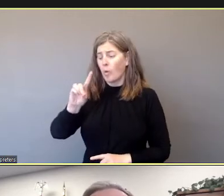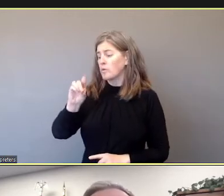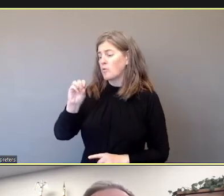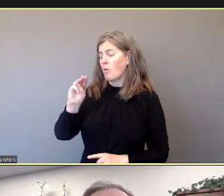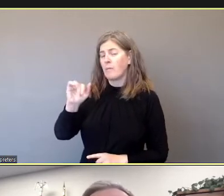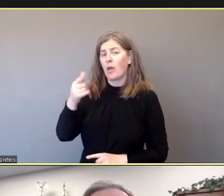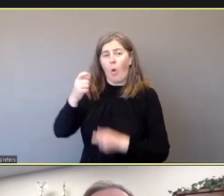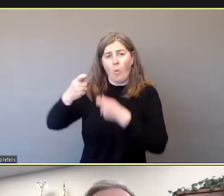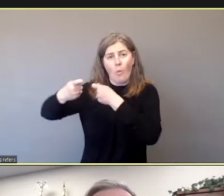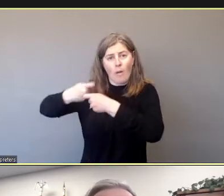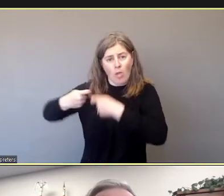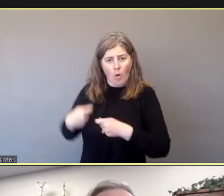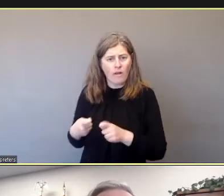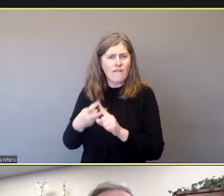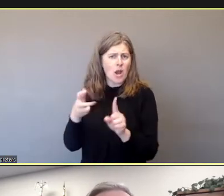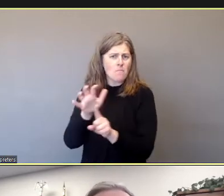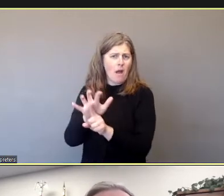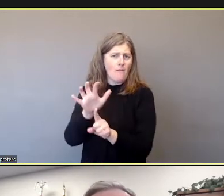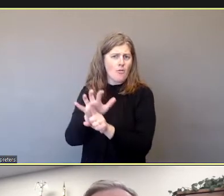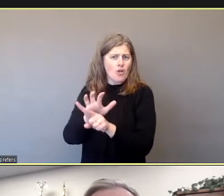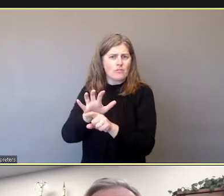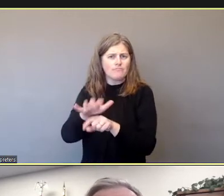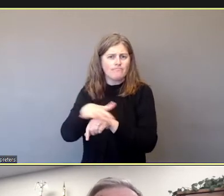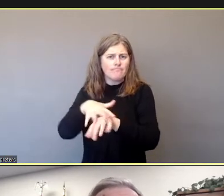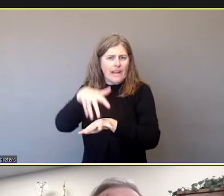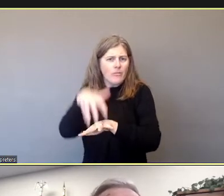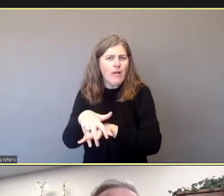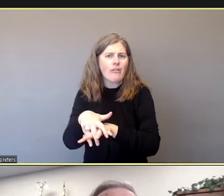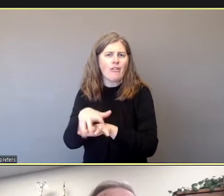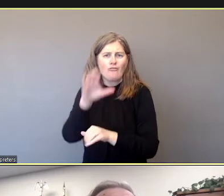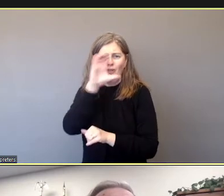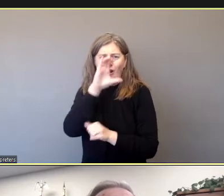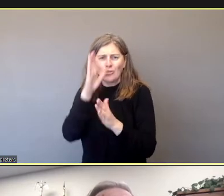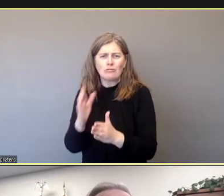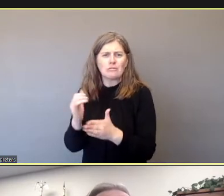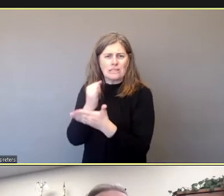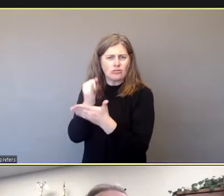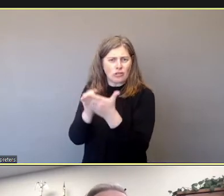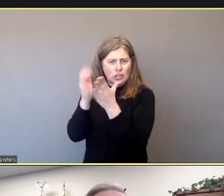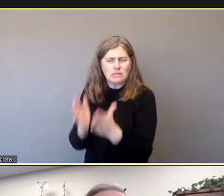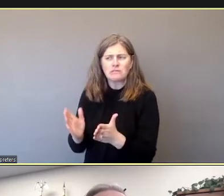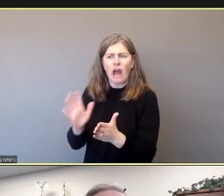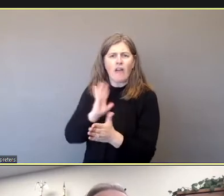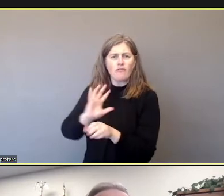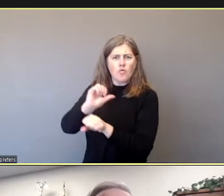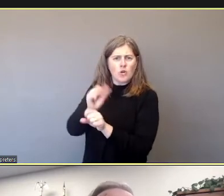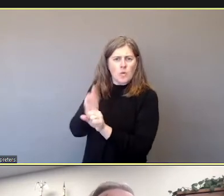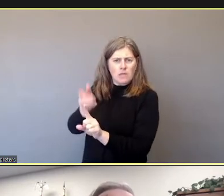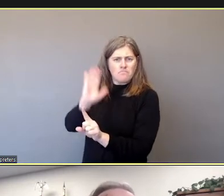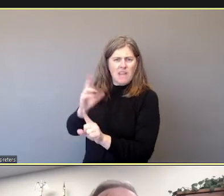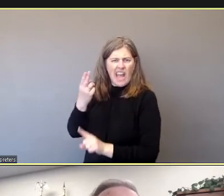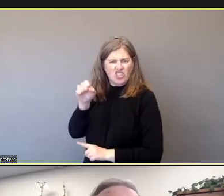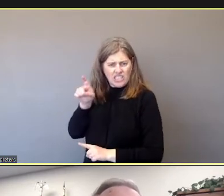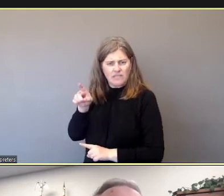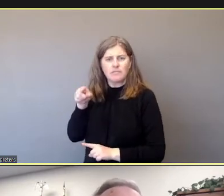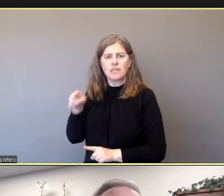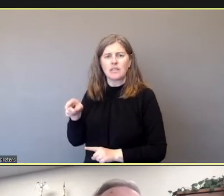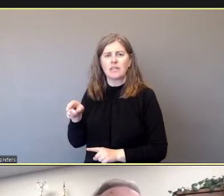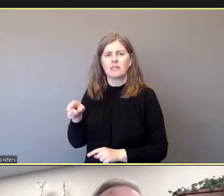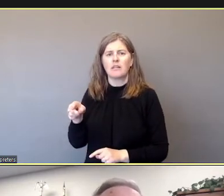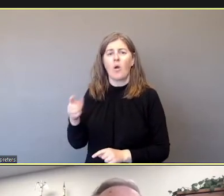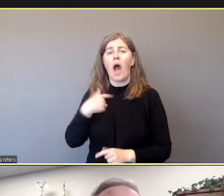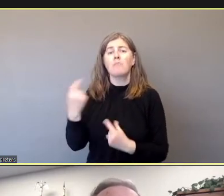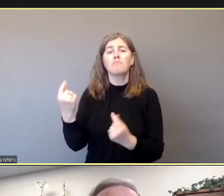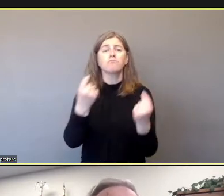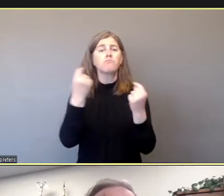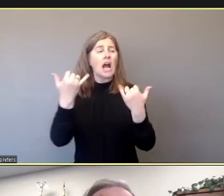popular Native American cartoonist that I've worked with at HSD in the past. And he's saying, when I'm out and about, I